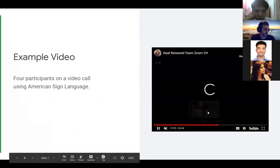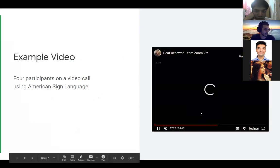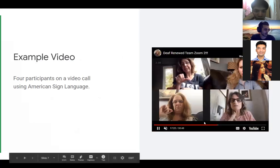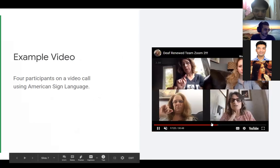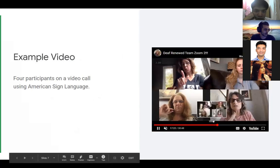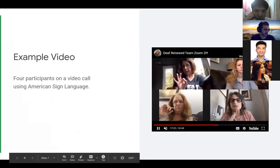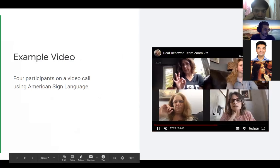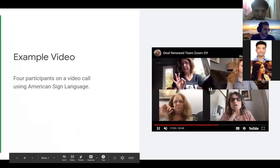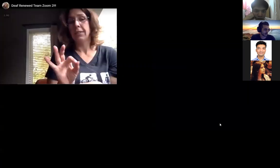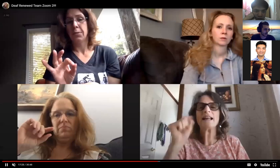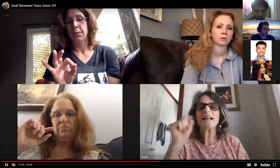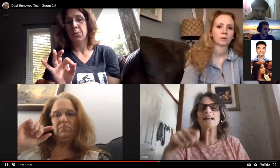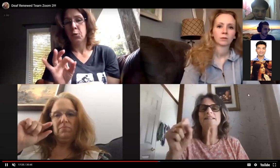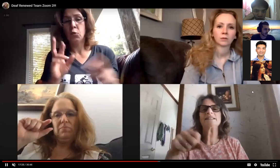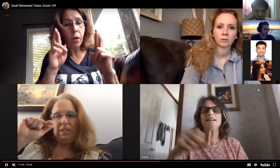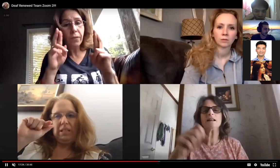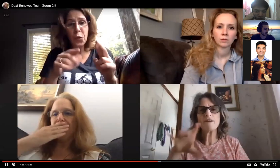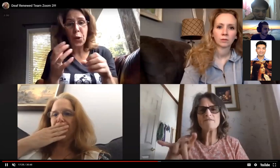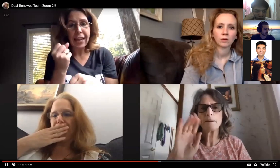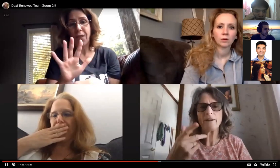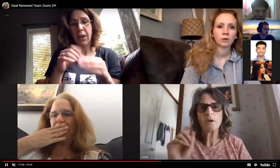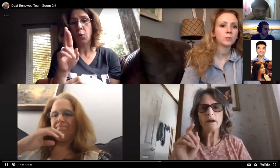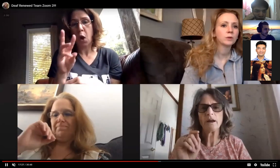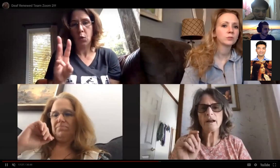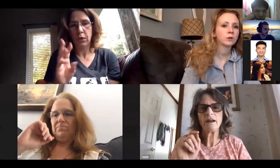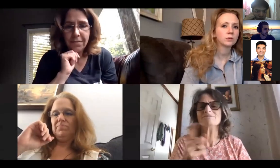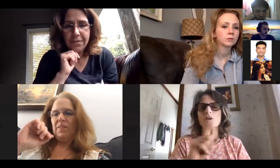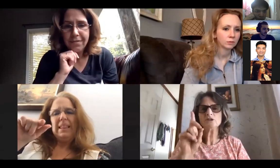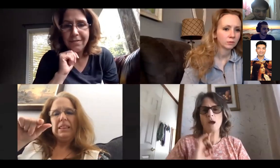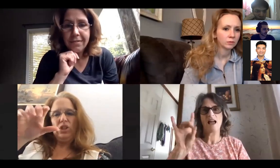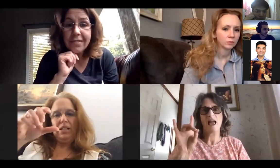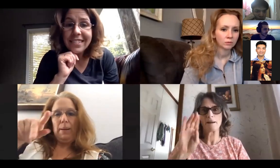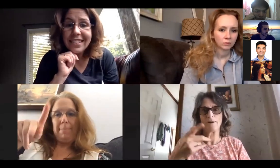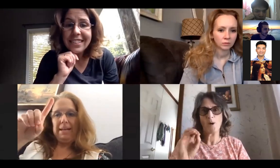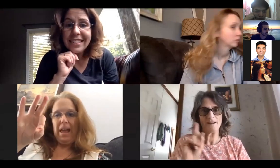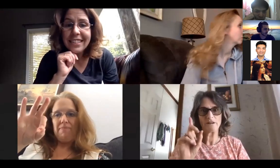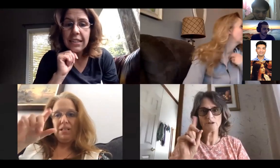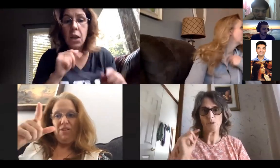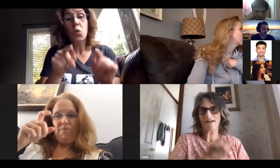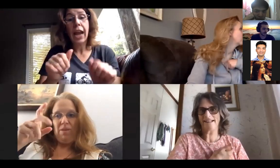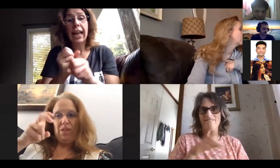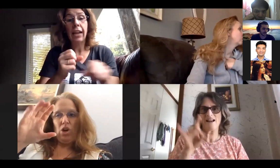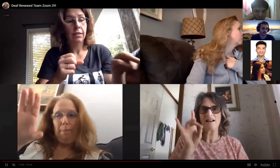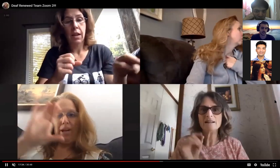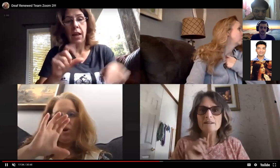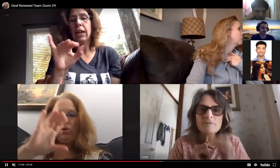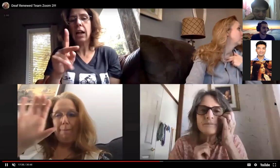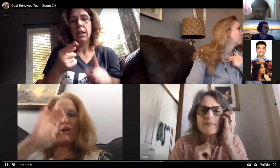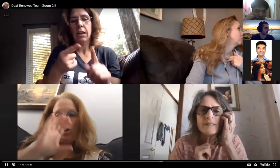just show this video here, where you can see a few women just signing, and they can